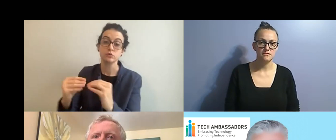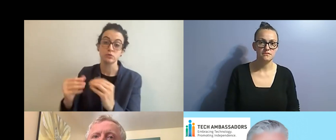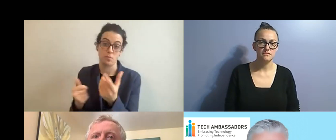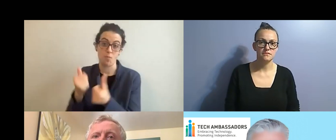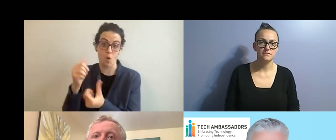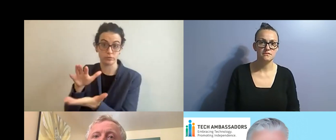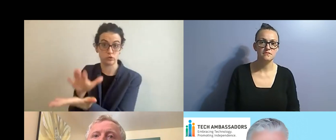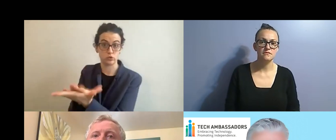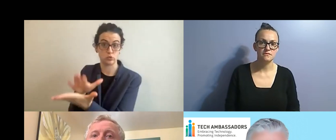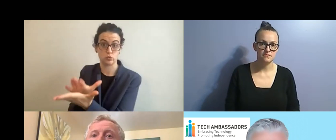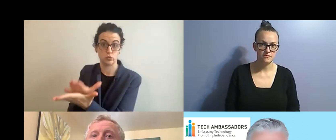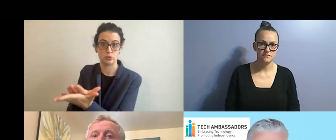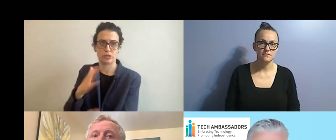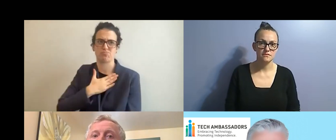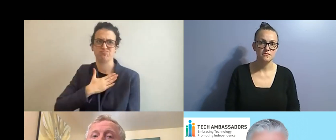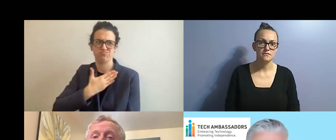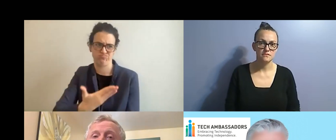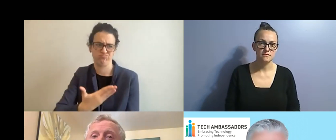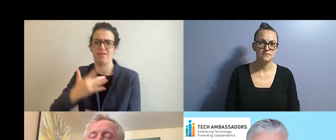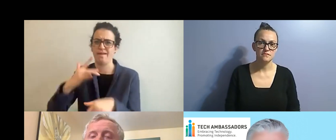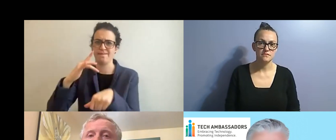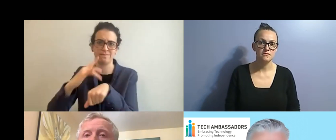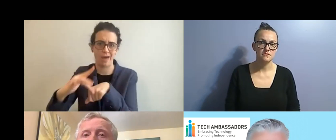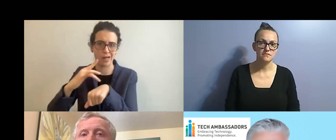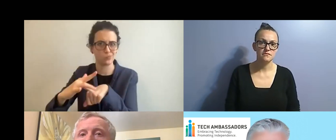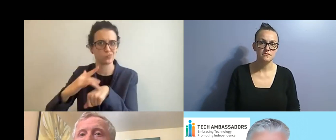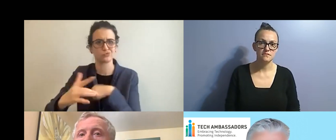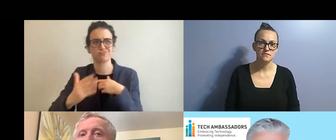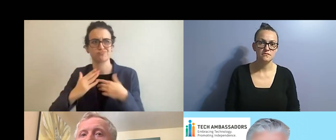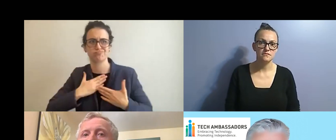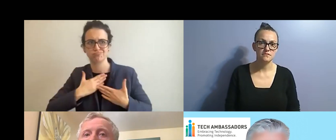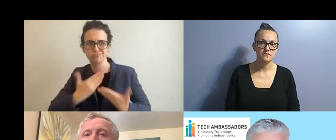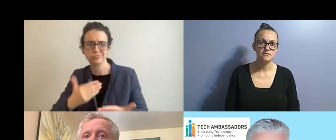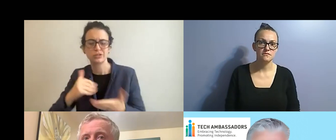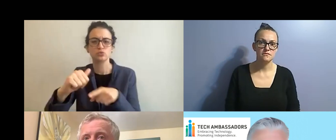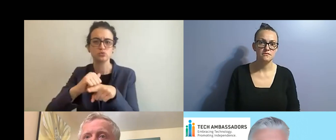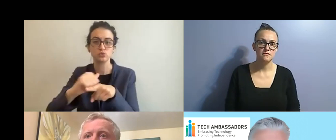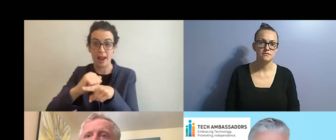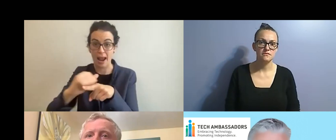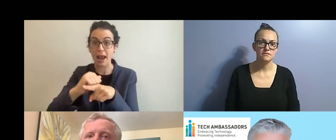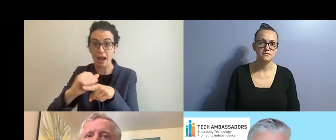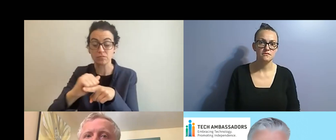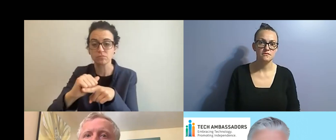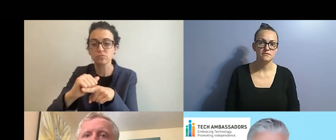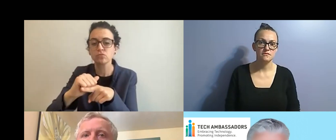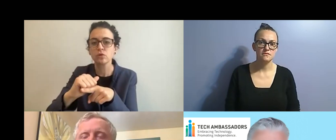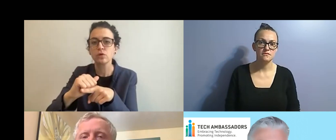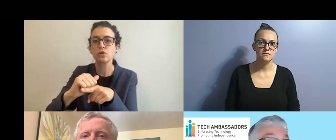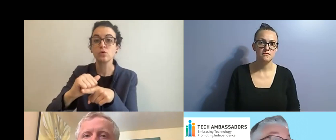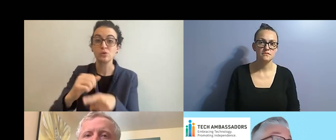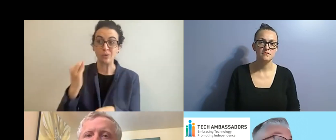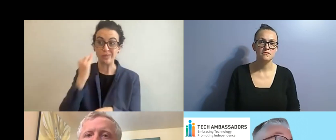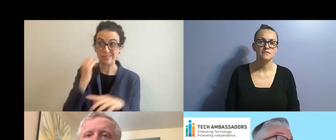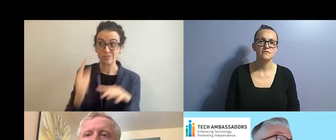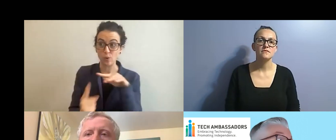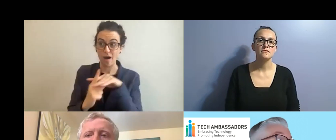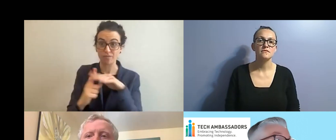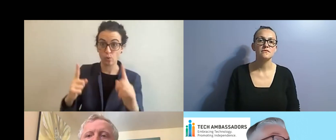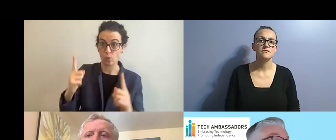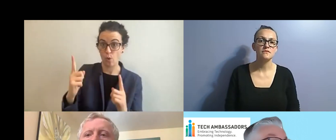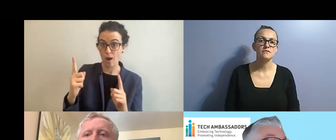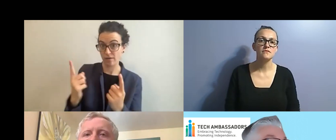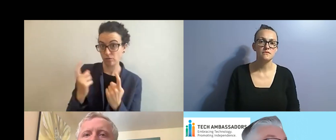available to do that. But if you have more questions, you can email me or ask here. Yeah, great